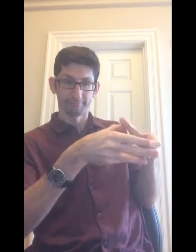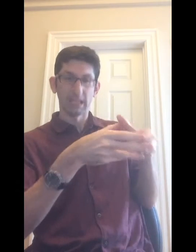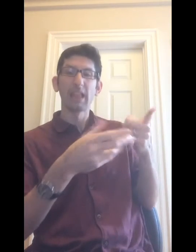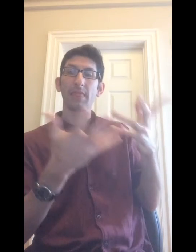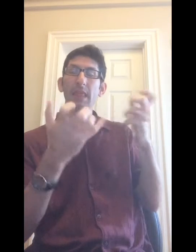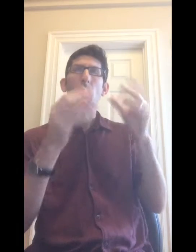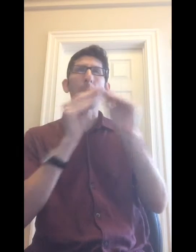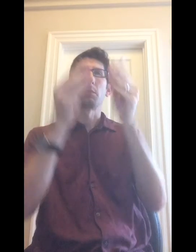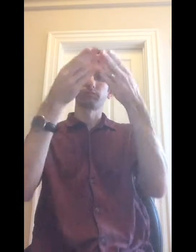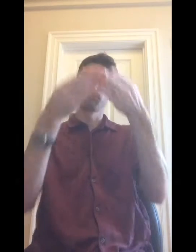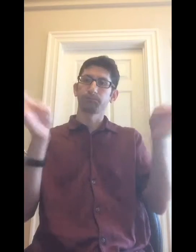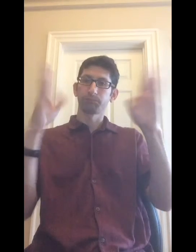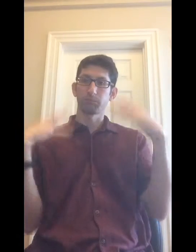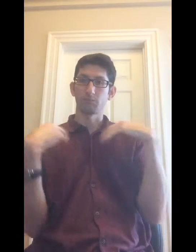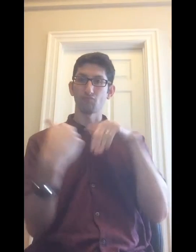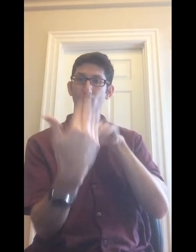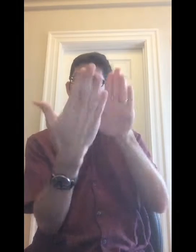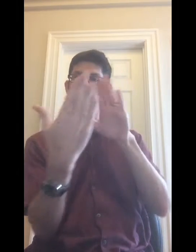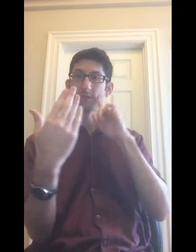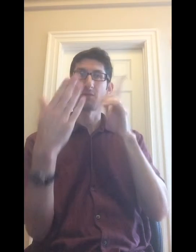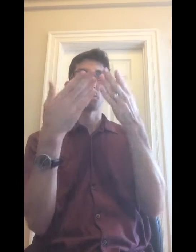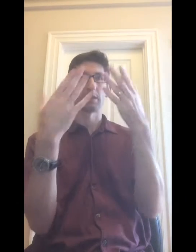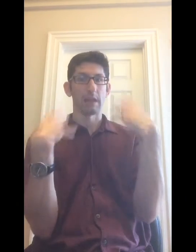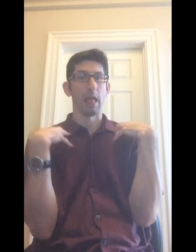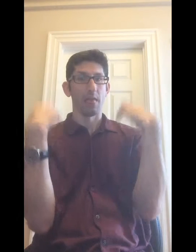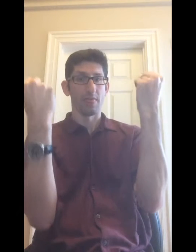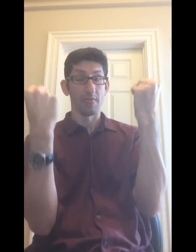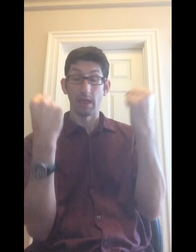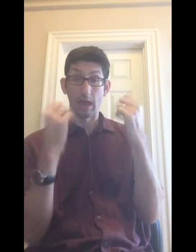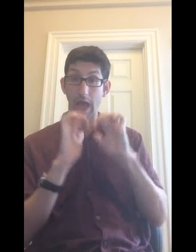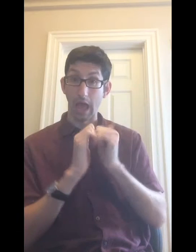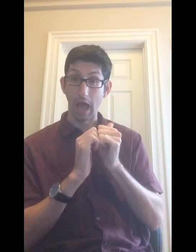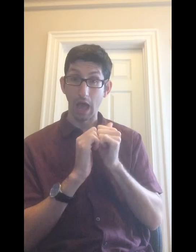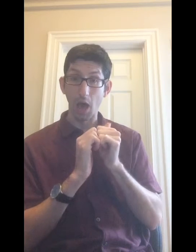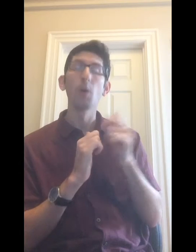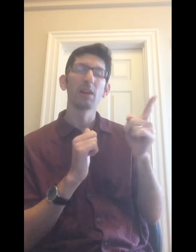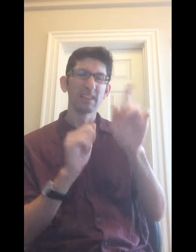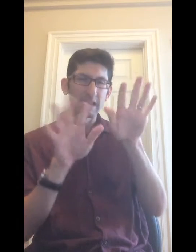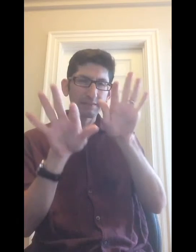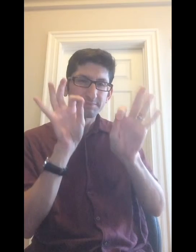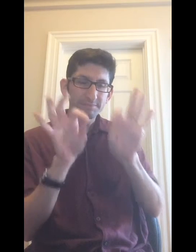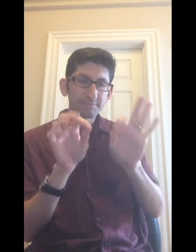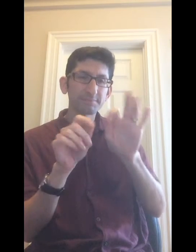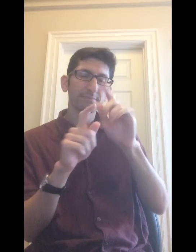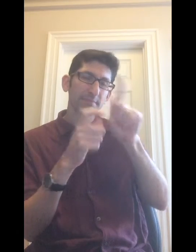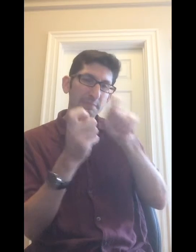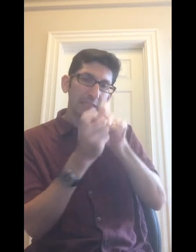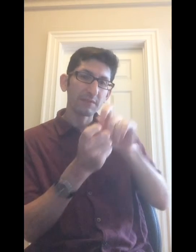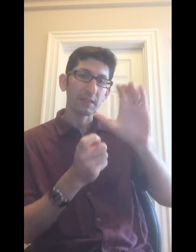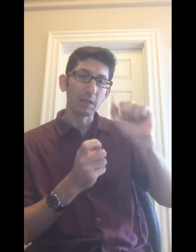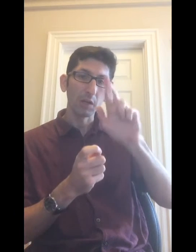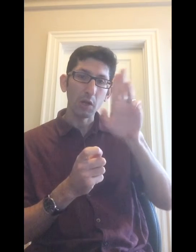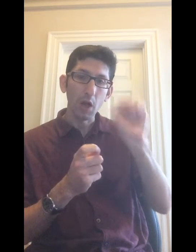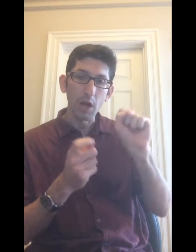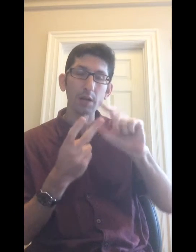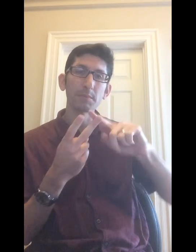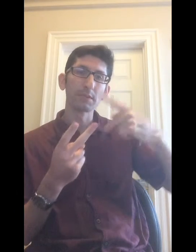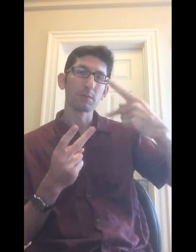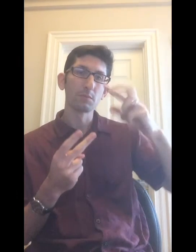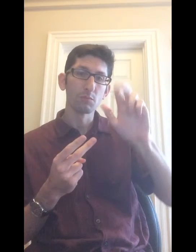approach to optimal health, and they do this through selective carb, high protein, moderate fat diet,